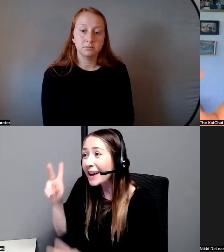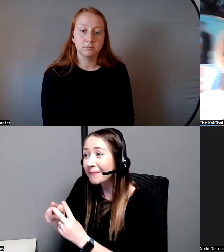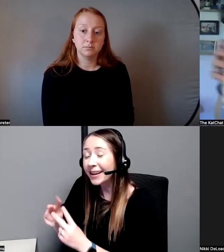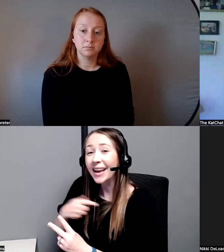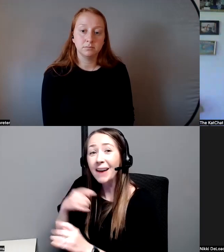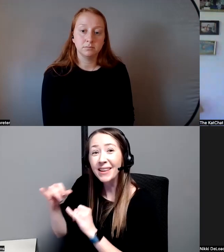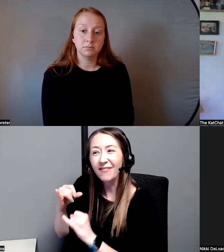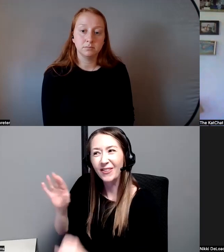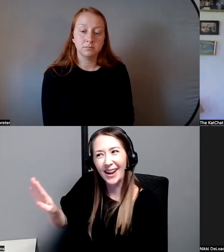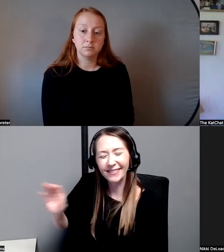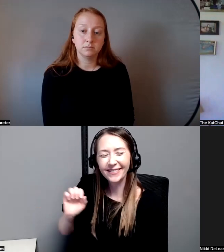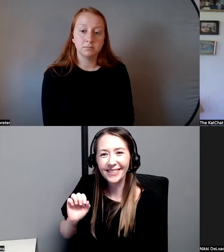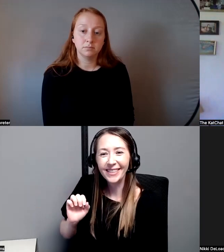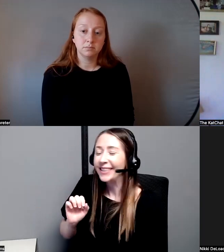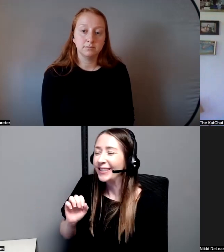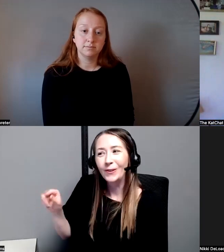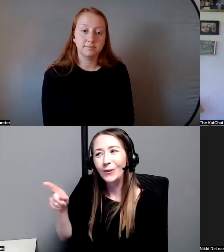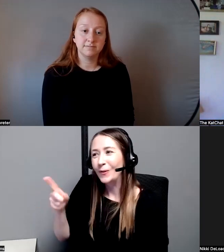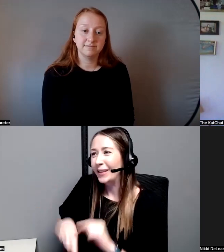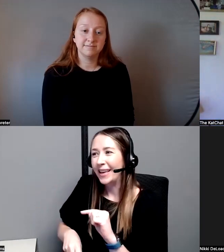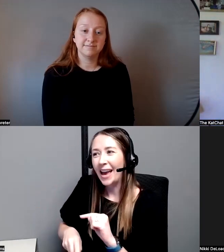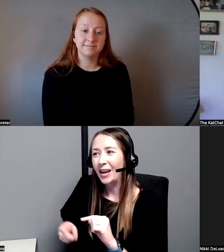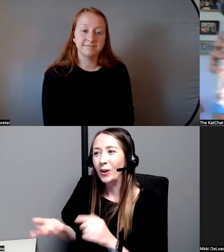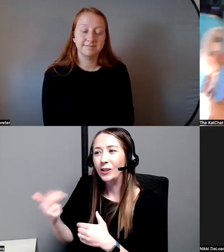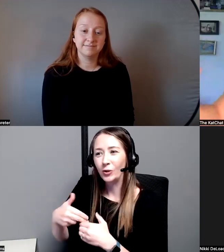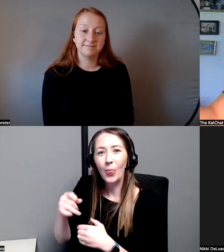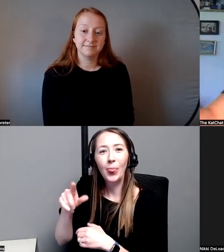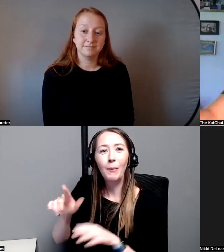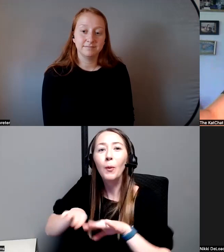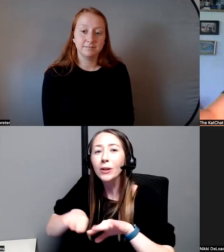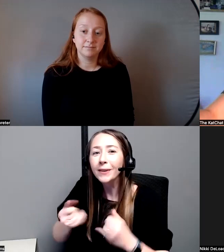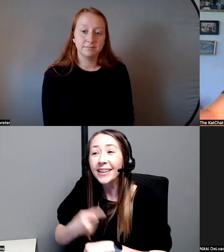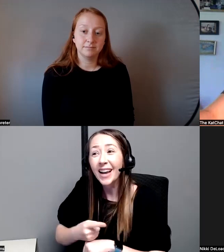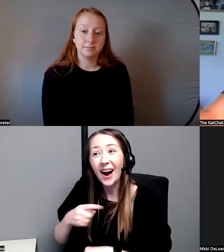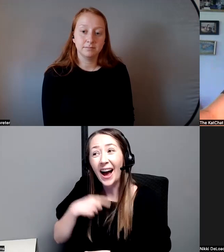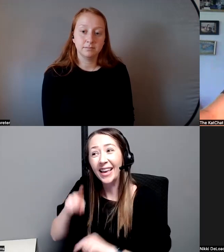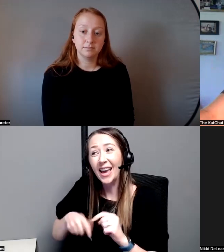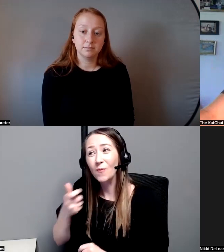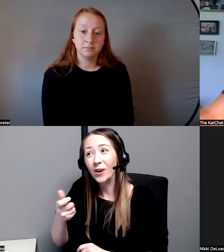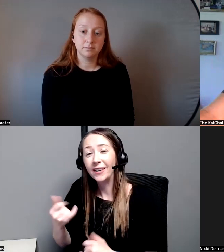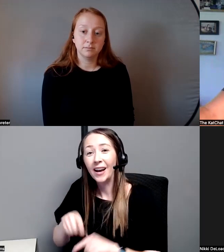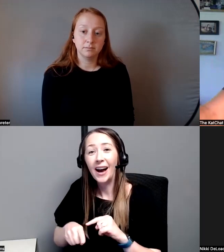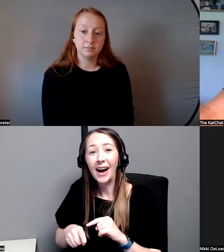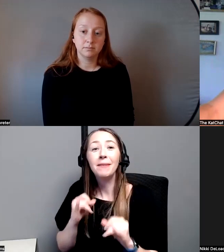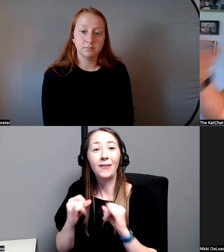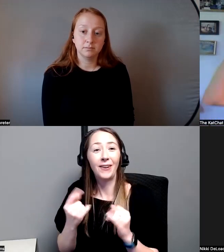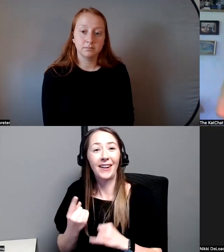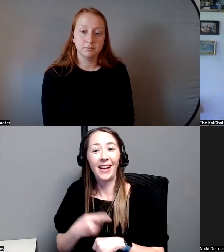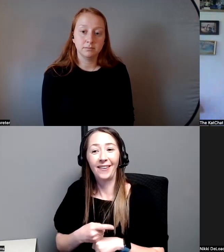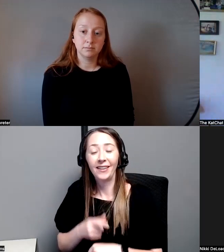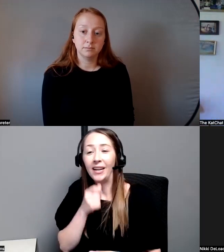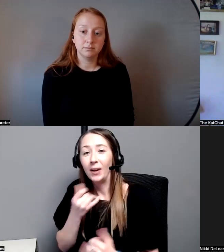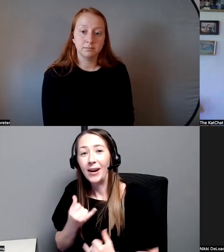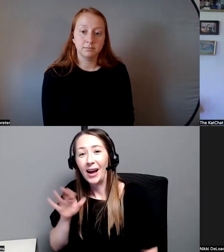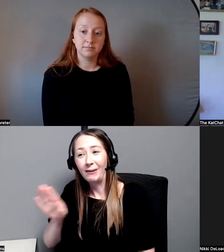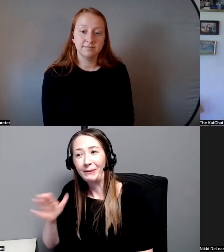an interview. No, baby, you cannot go in the pool because nobody's there to watch you because mama's doing an interview, okay? Not right now,